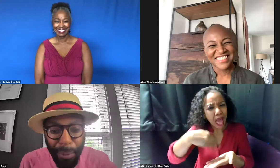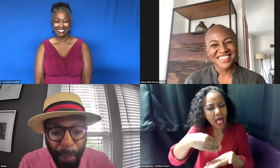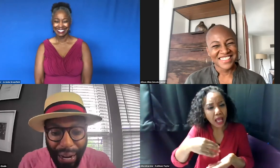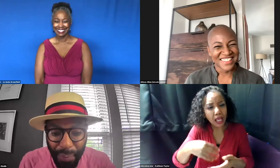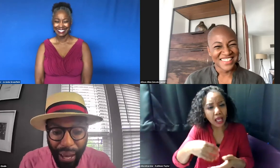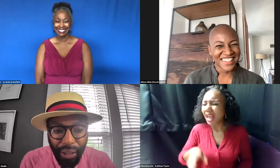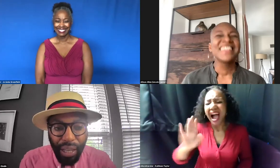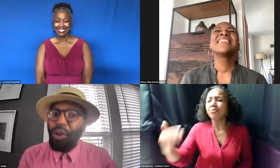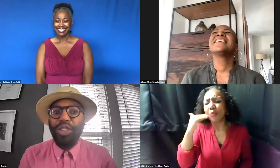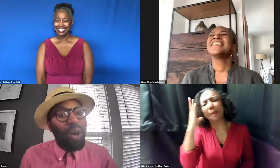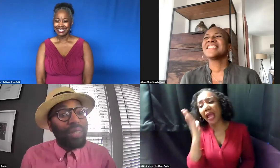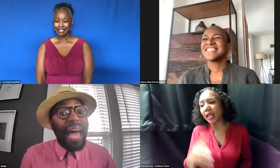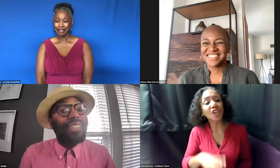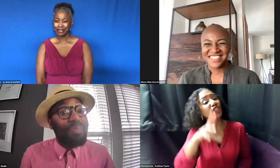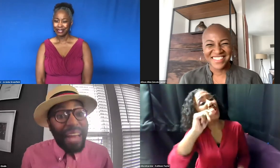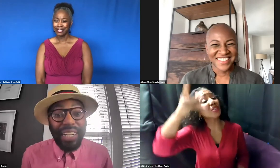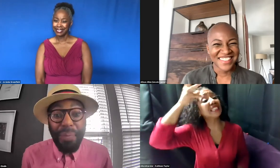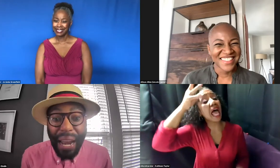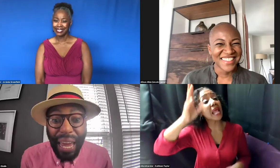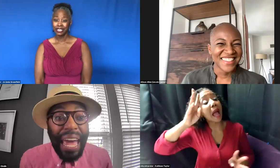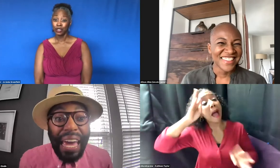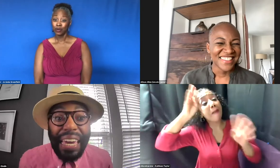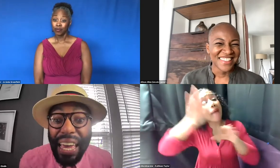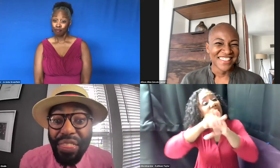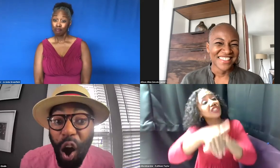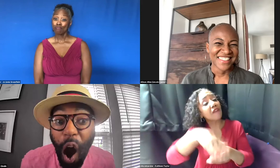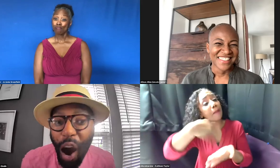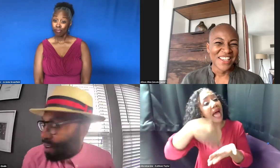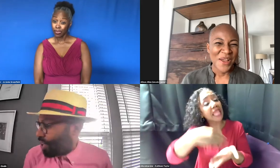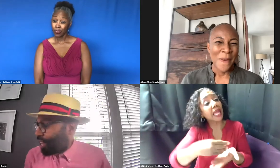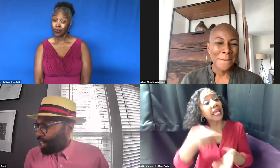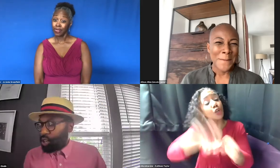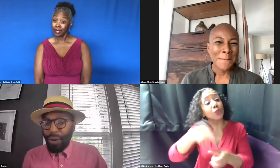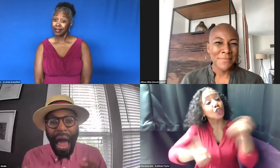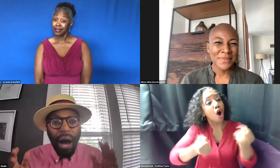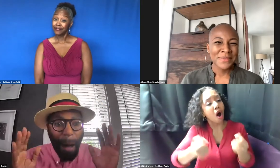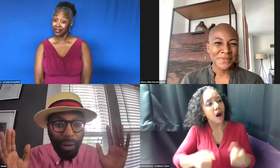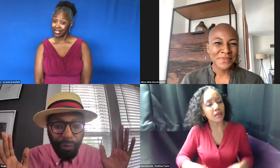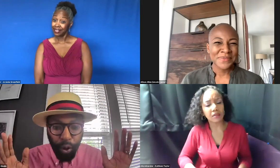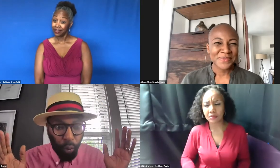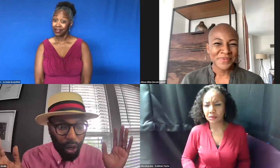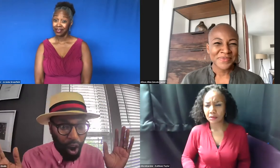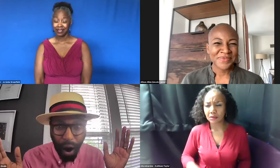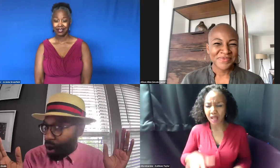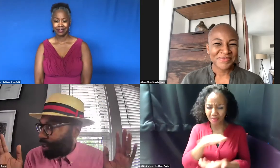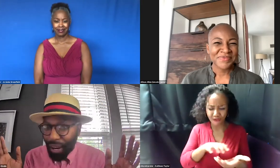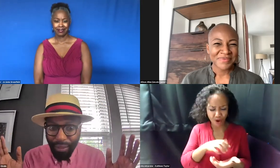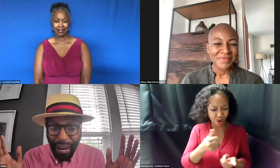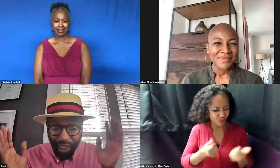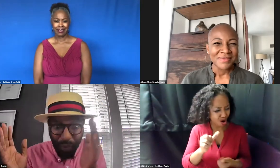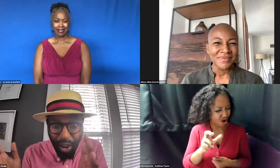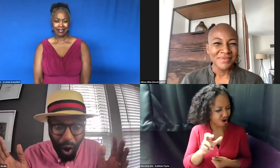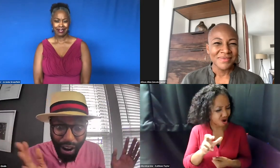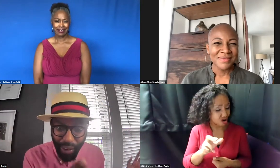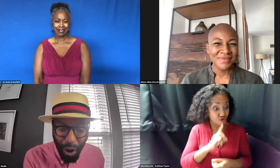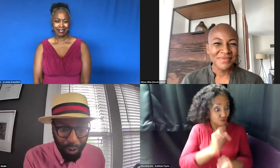know what? I'm going back to bed. And she goes, no, Dad, it's imaginary ballet. Get in the car. So now I'm confused. What car? Right?